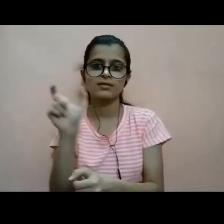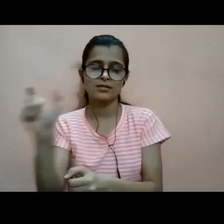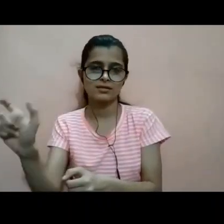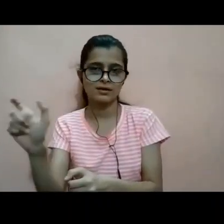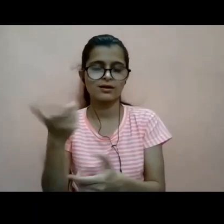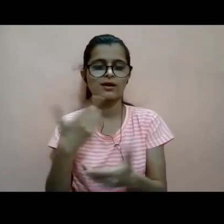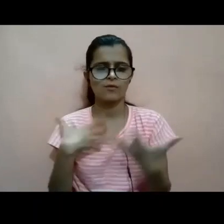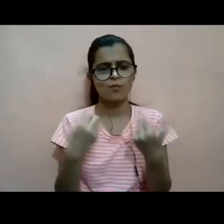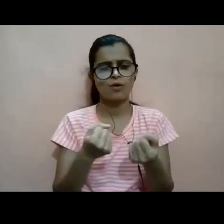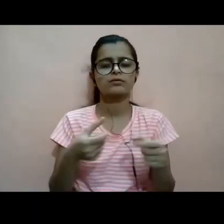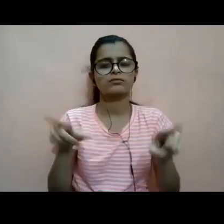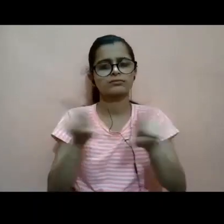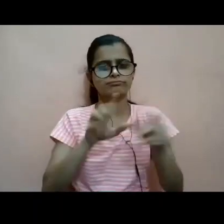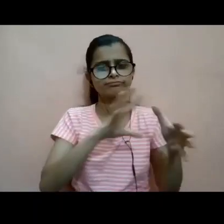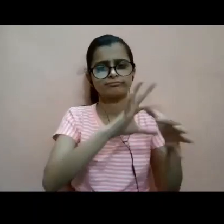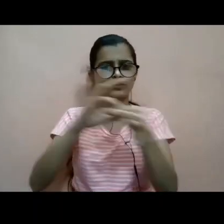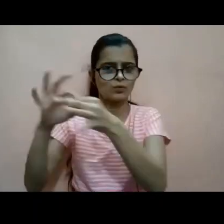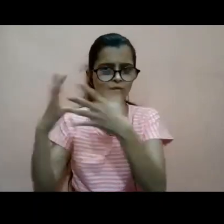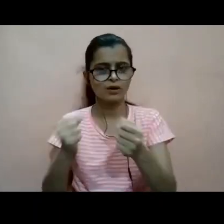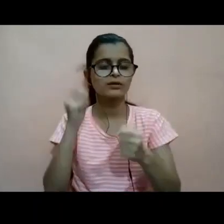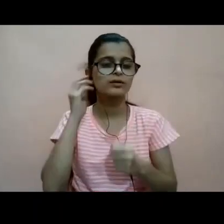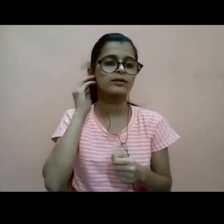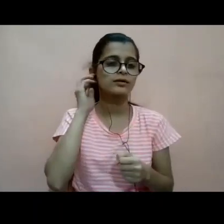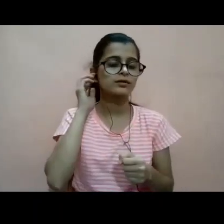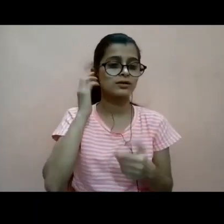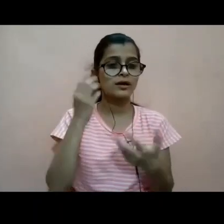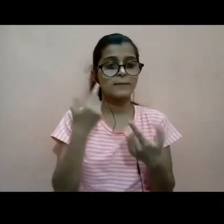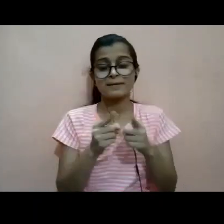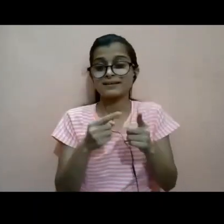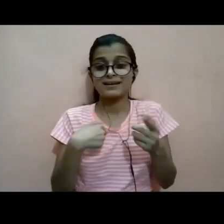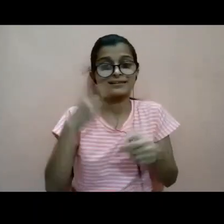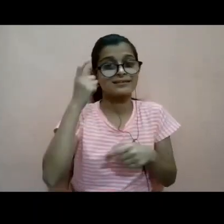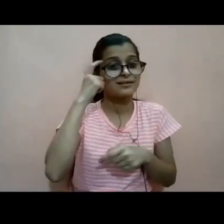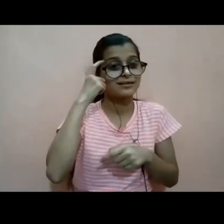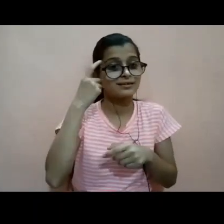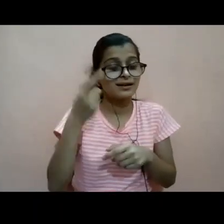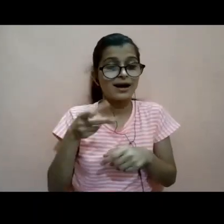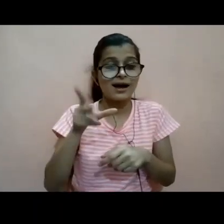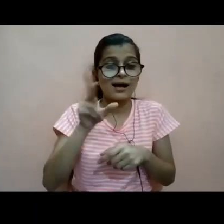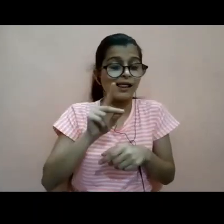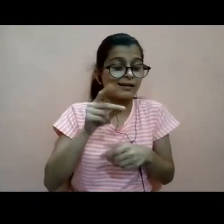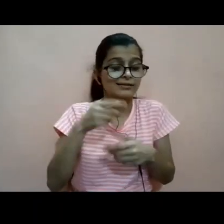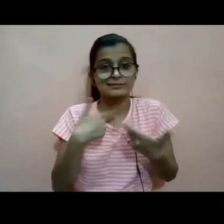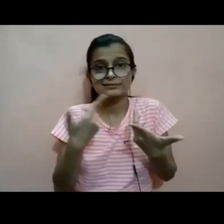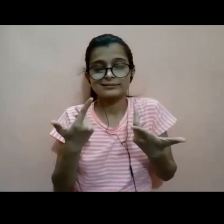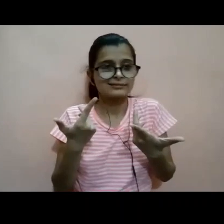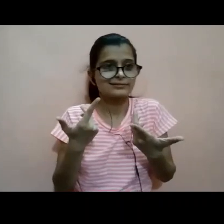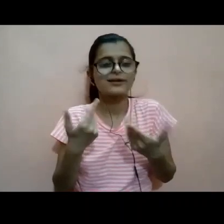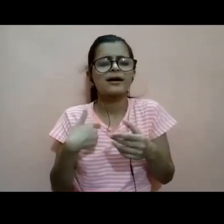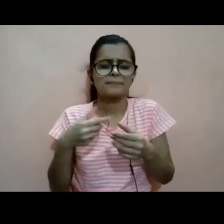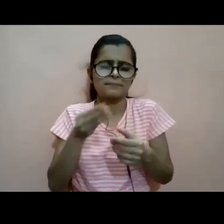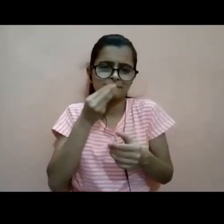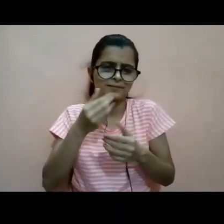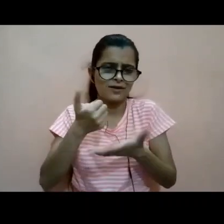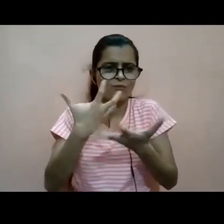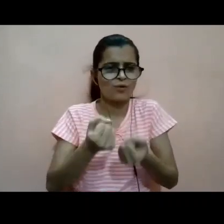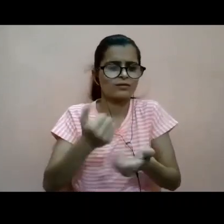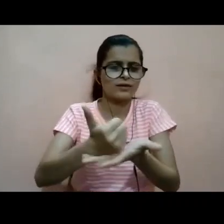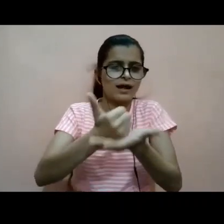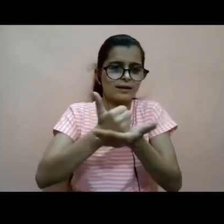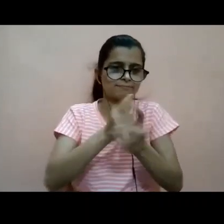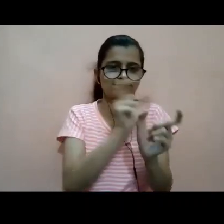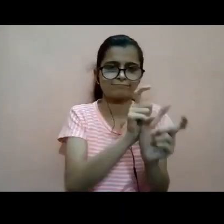now, but I think I was unable to, so I seek for your help here. That's all. I think